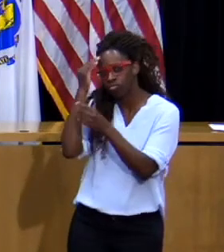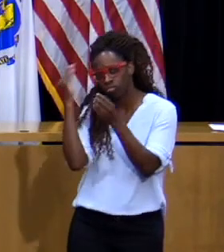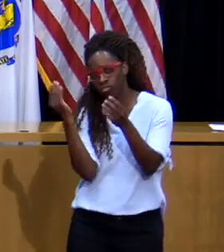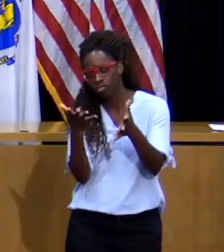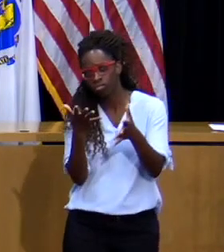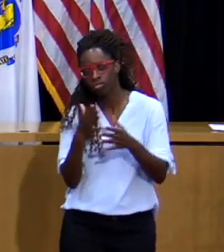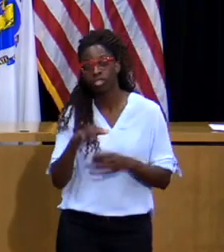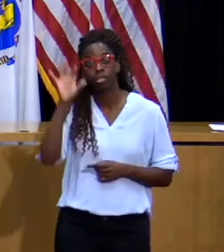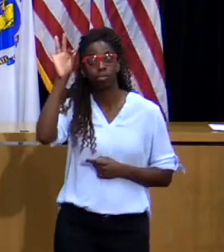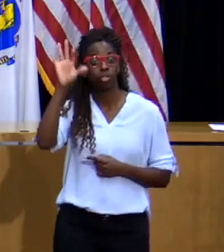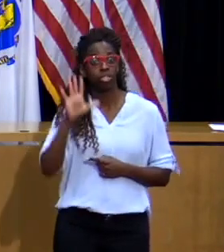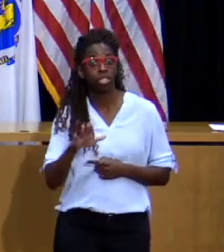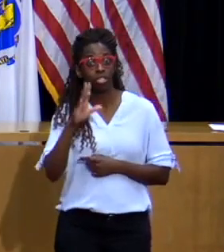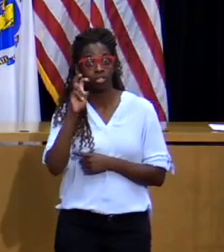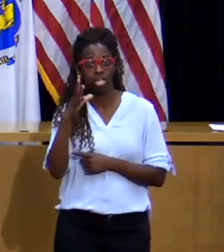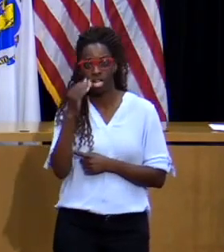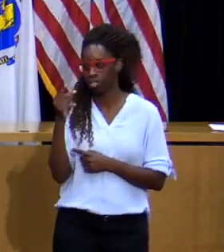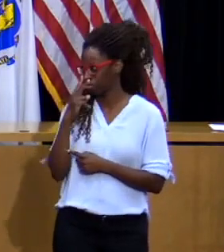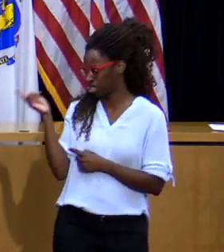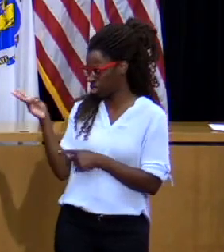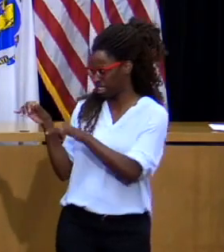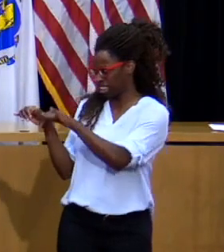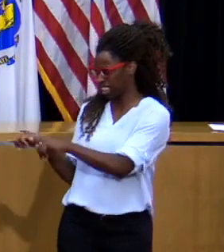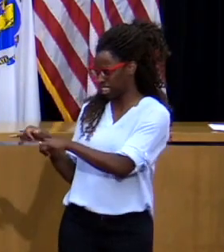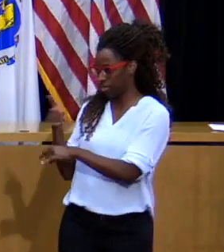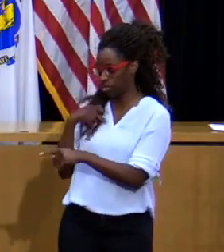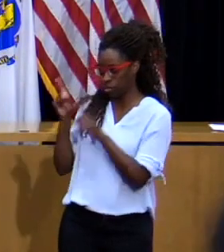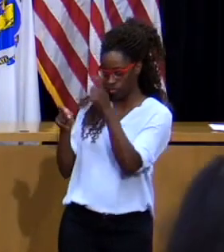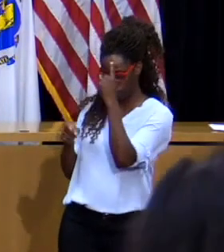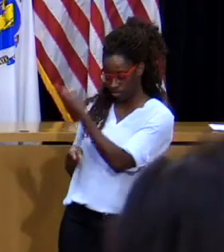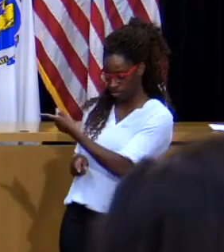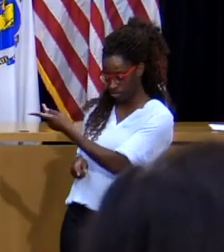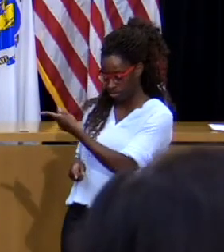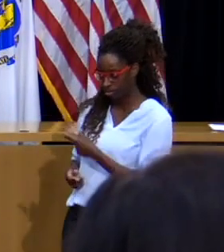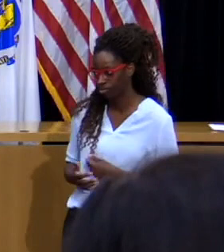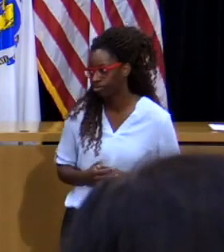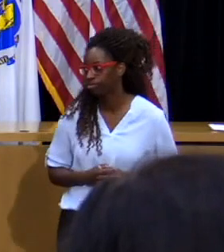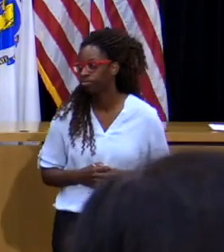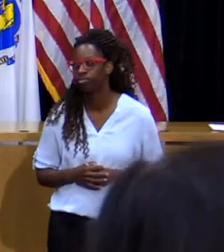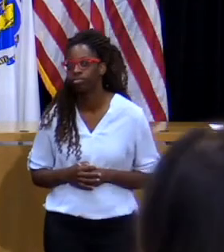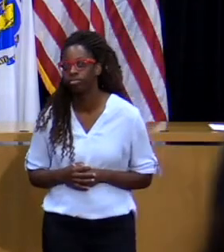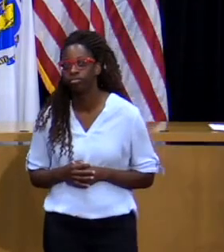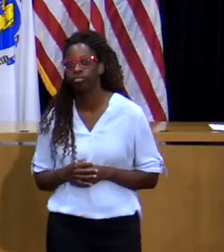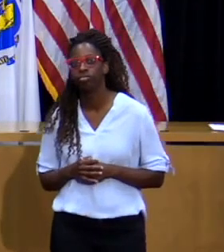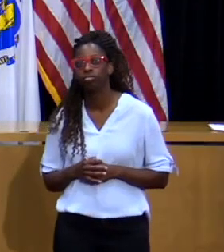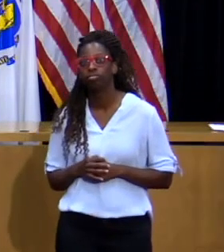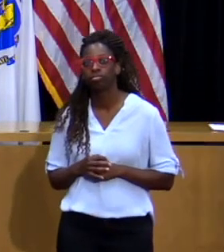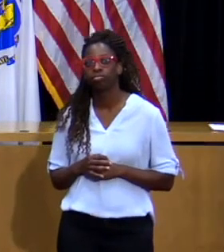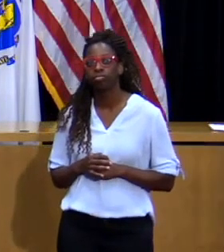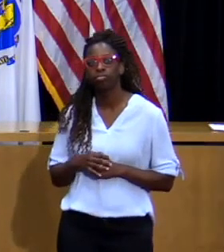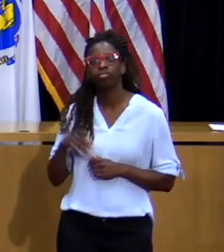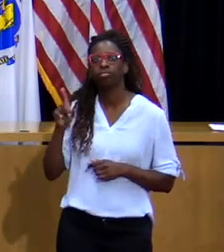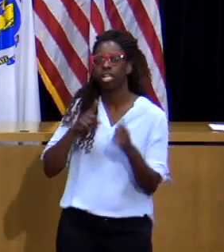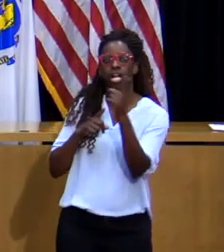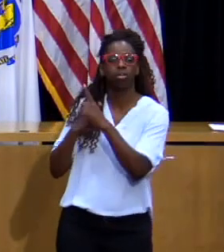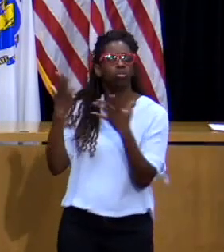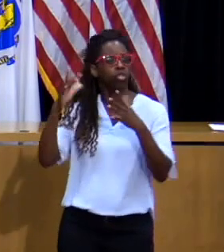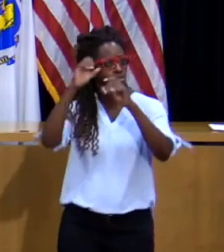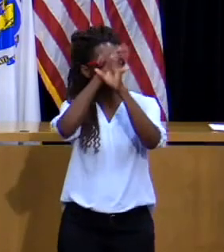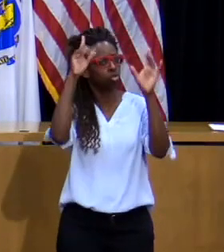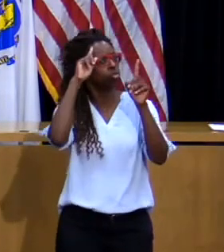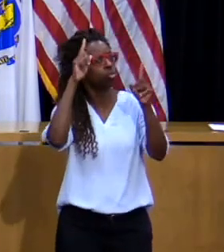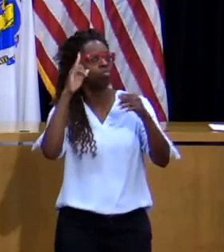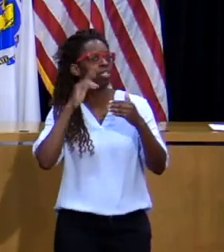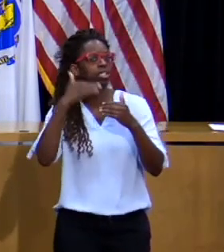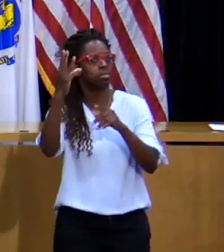I just have a quick question, Reverend, and also Dr. Bittinger. What is the goal in the next 6 months? I think a lot of people just want to